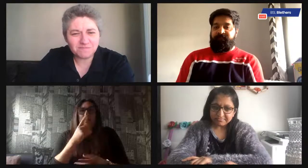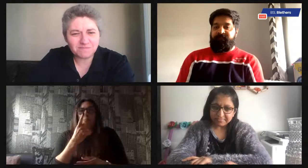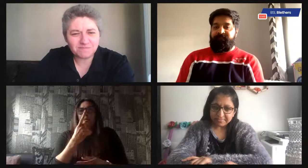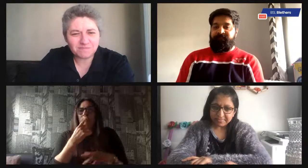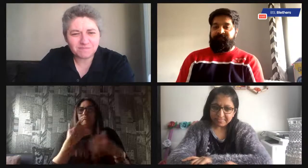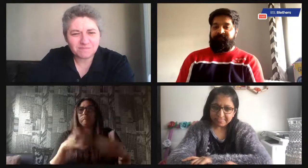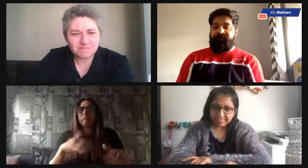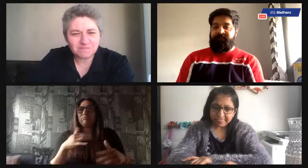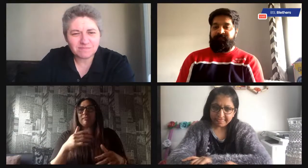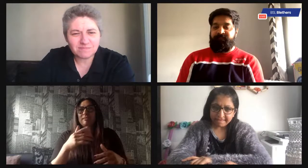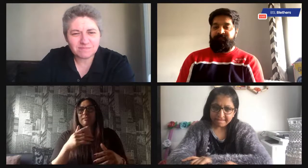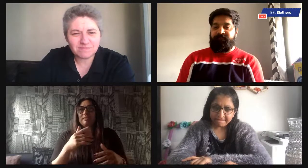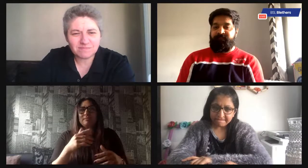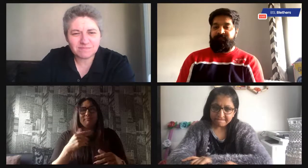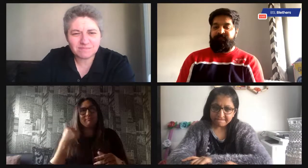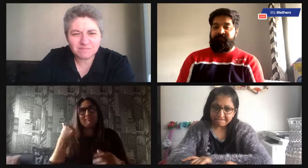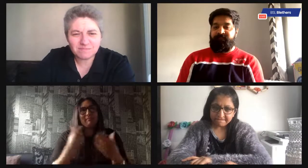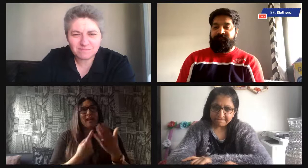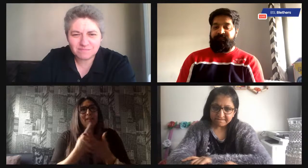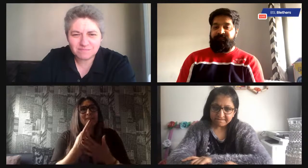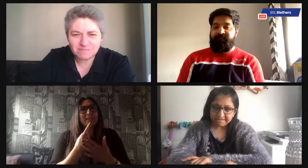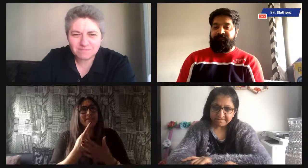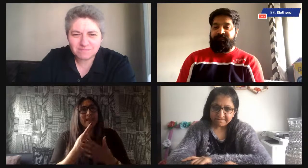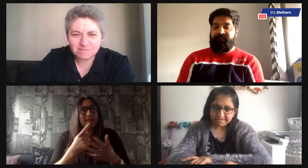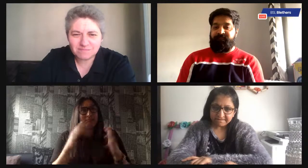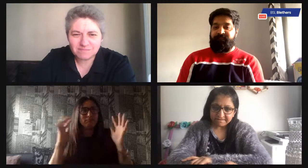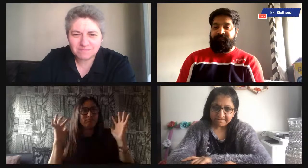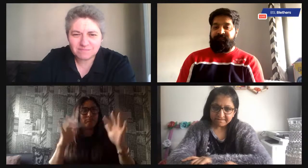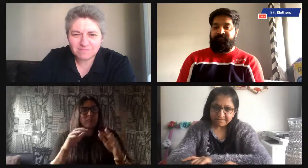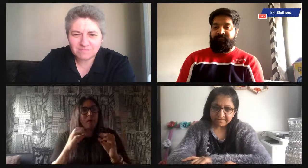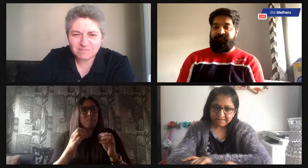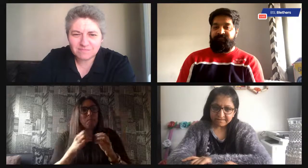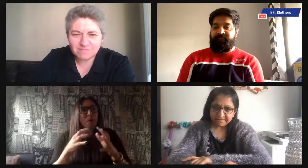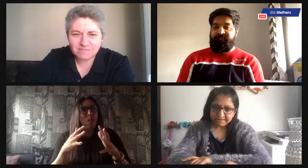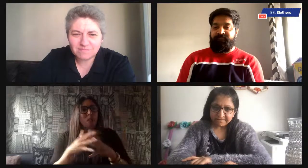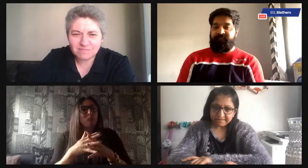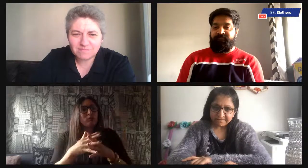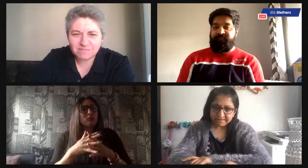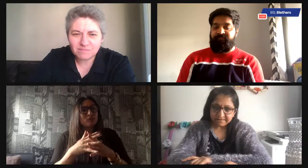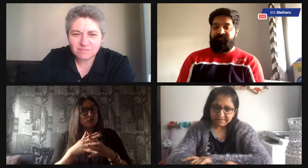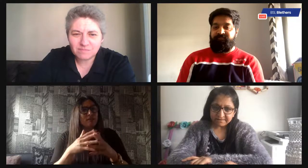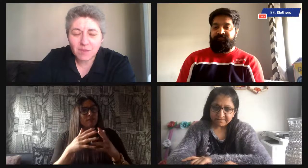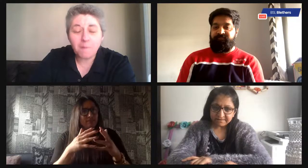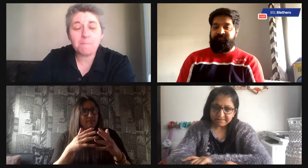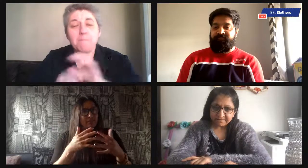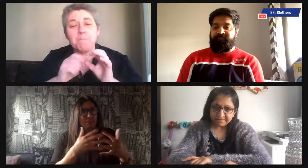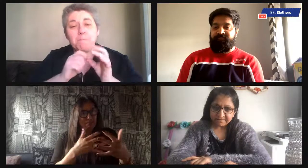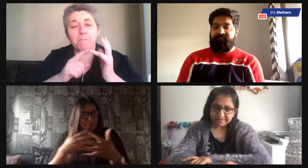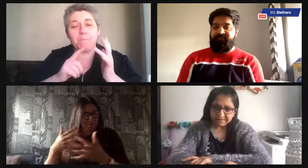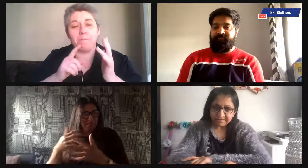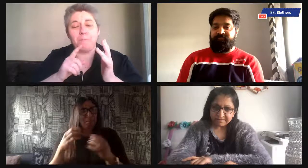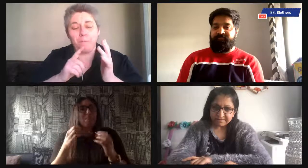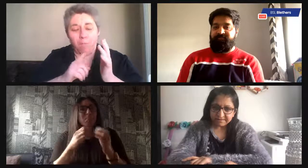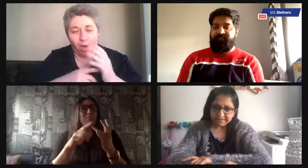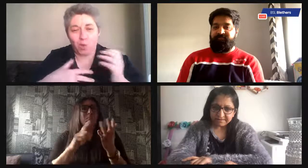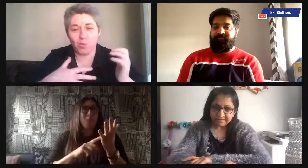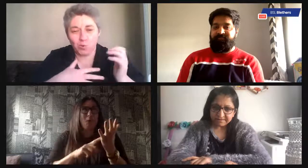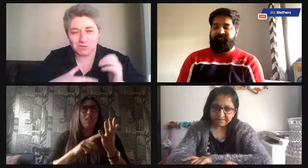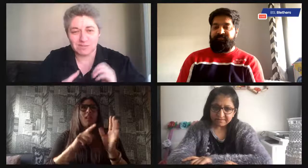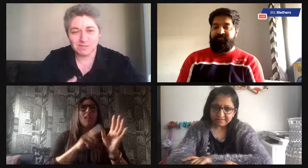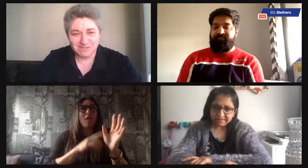Oh, Avro, that's a hard one. But I suppose the one that stands out for me was when we had